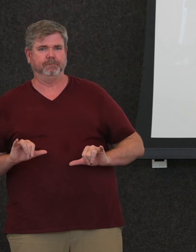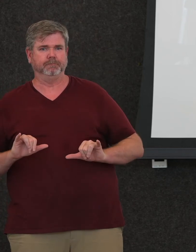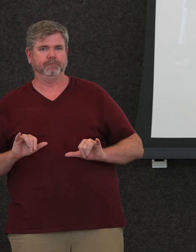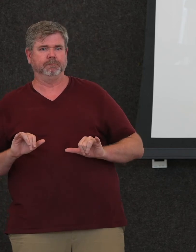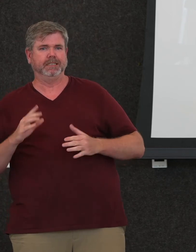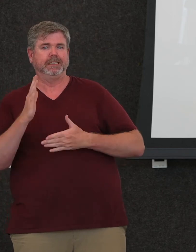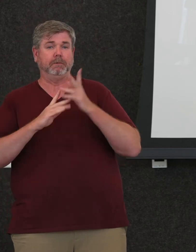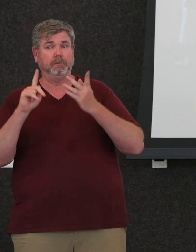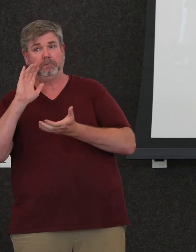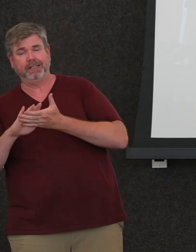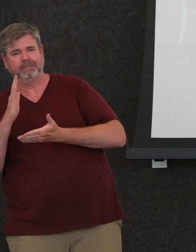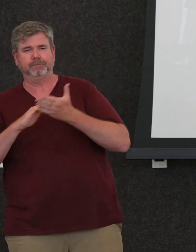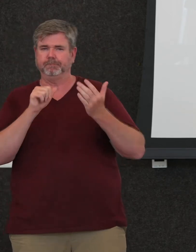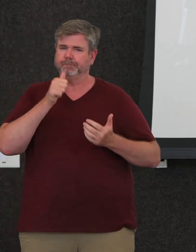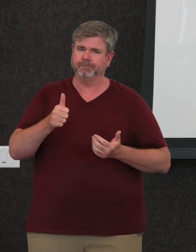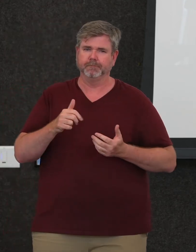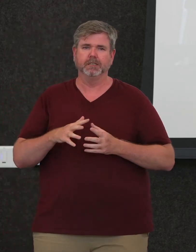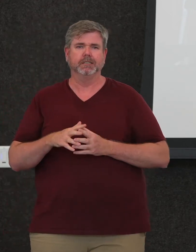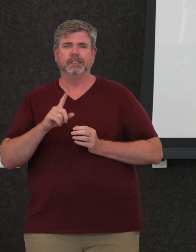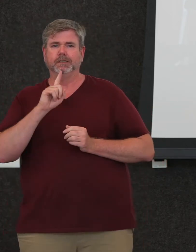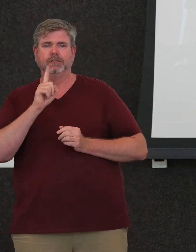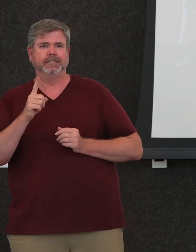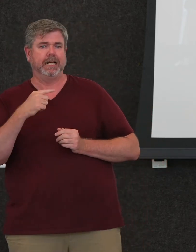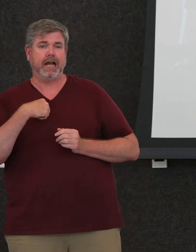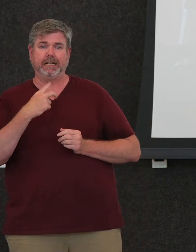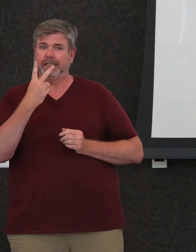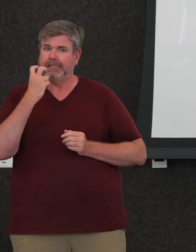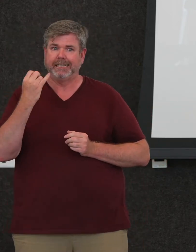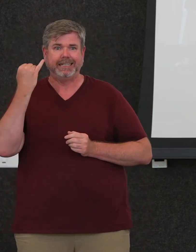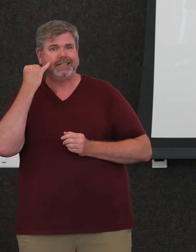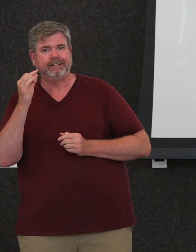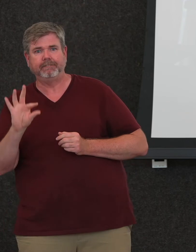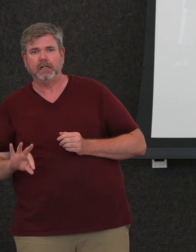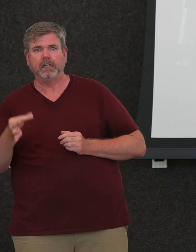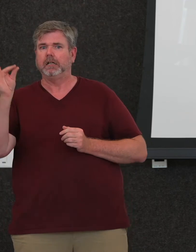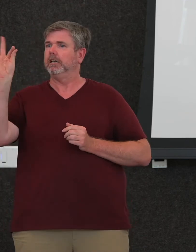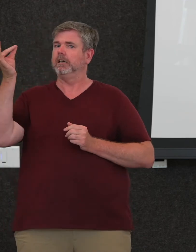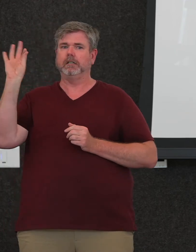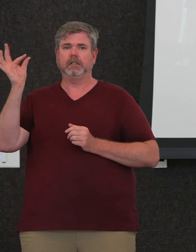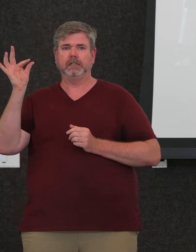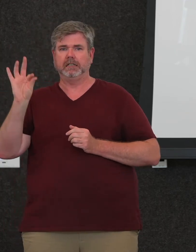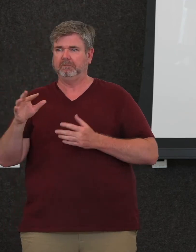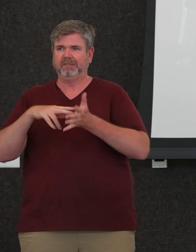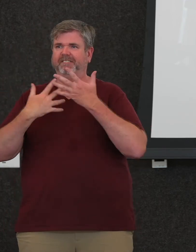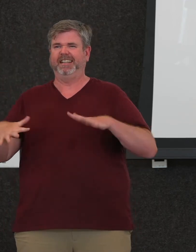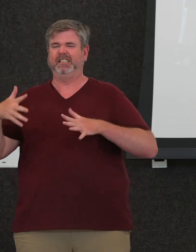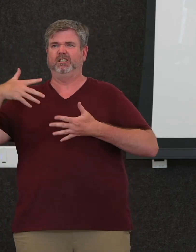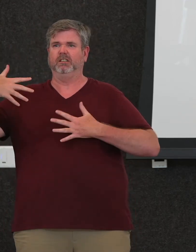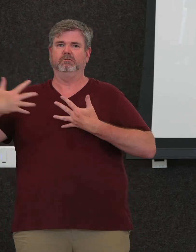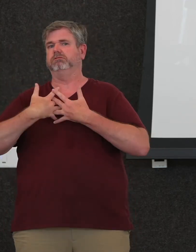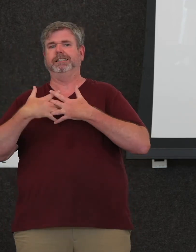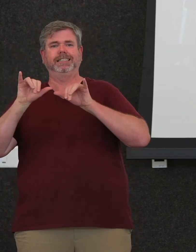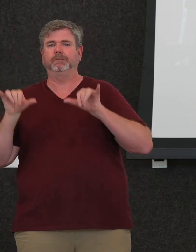I think that is not something that I have seen clinically, that someone is poisoned by fentanyl by accidental touching. You really need